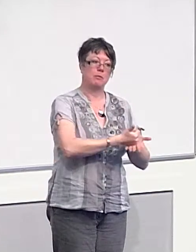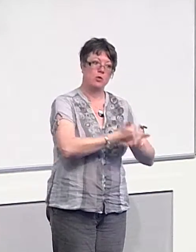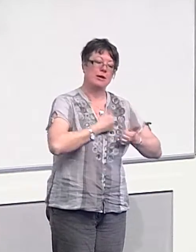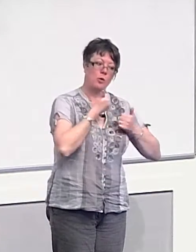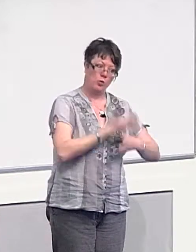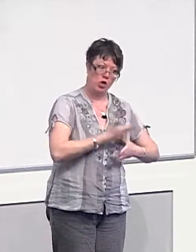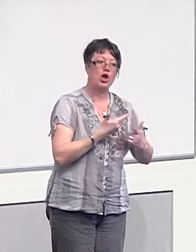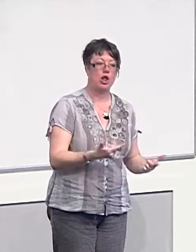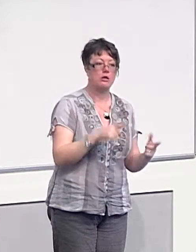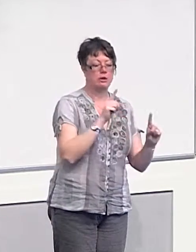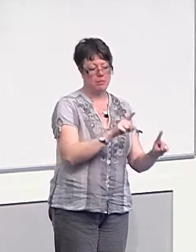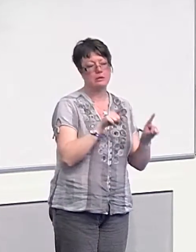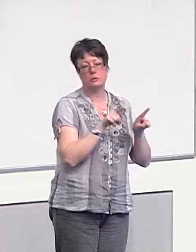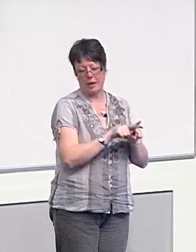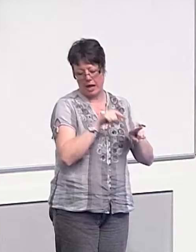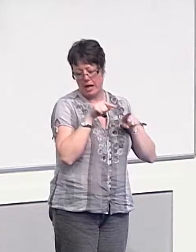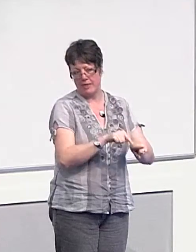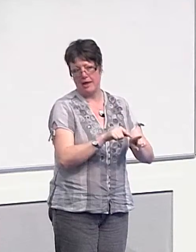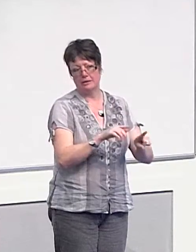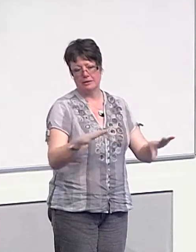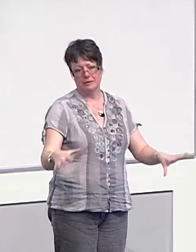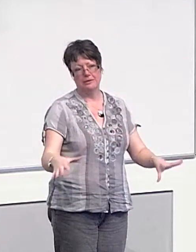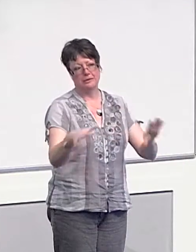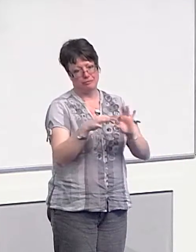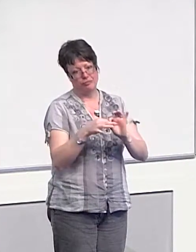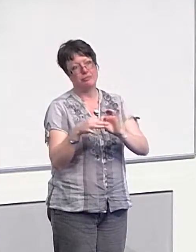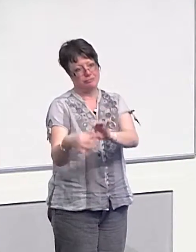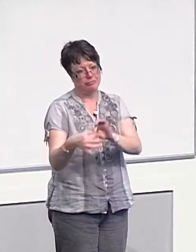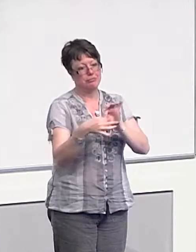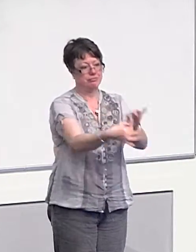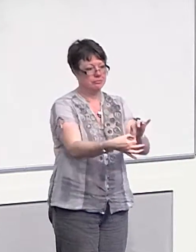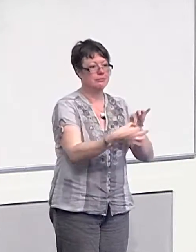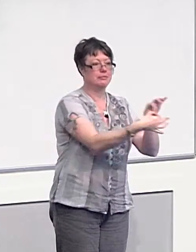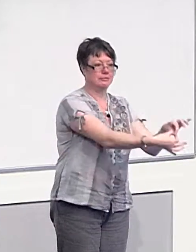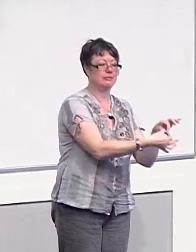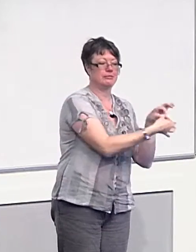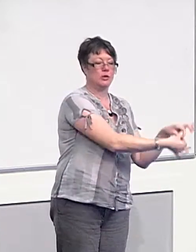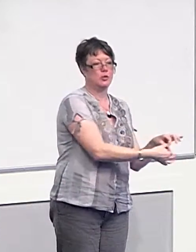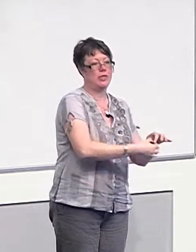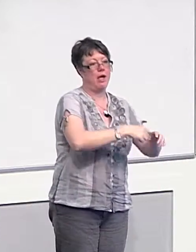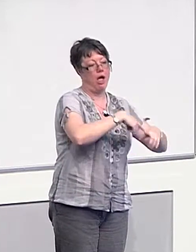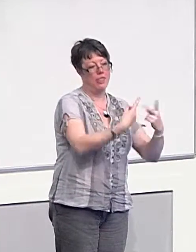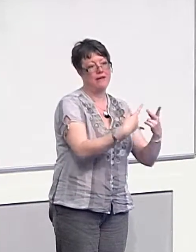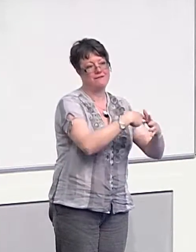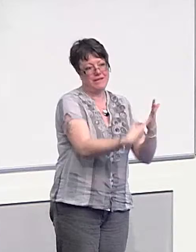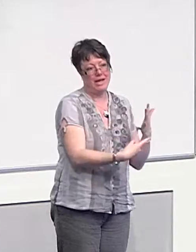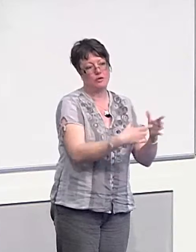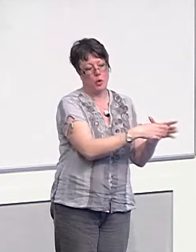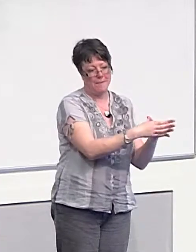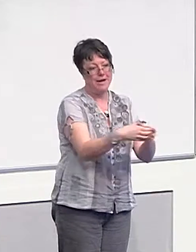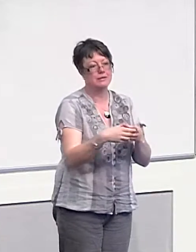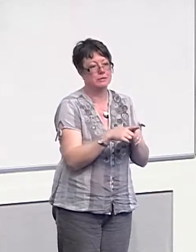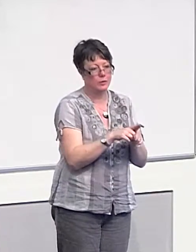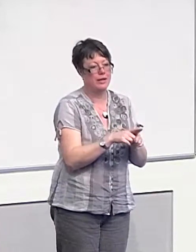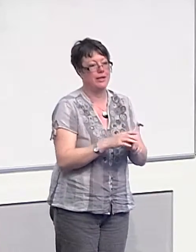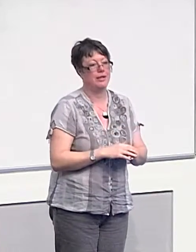but cross-cuts across most, if not all, of the other domains, both supporting and leading work that